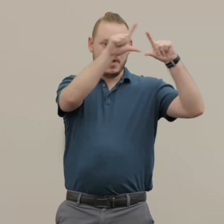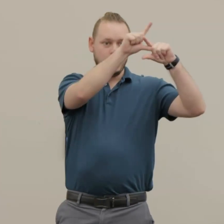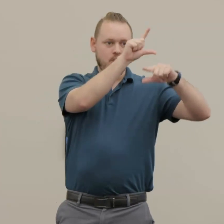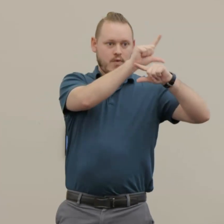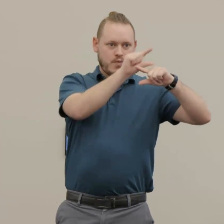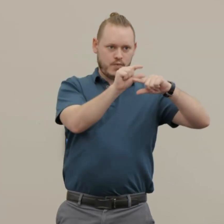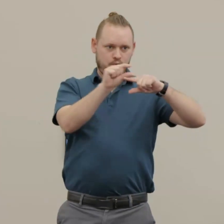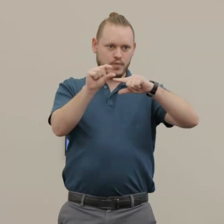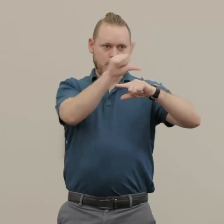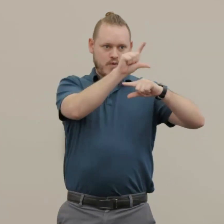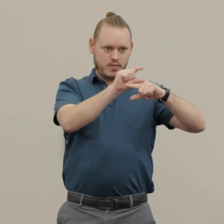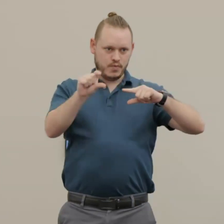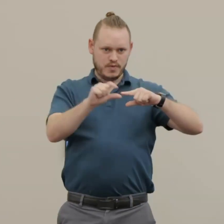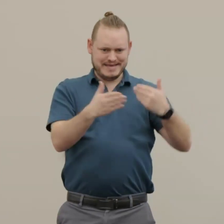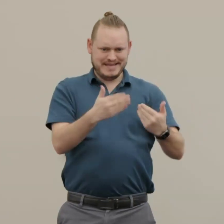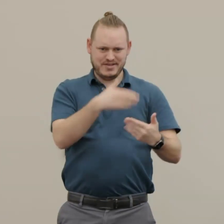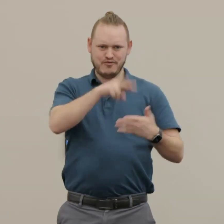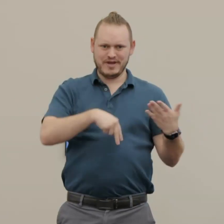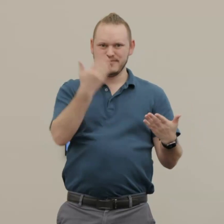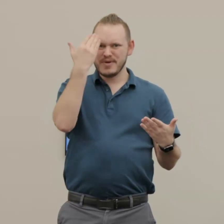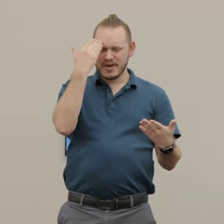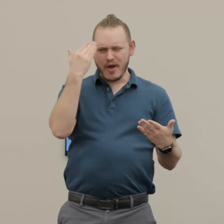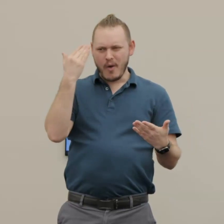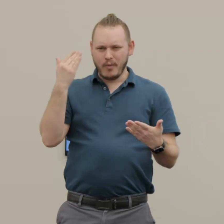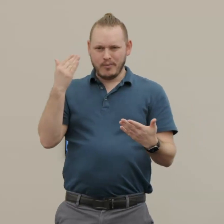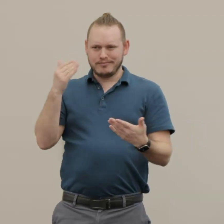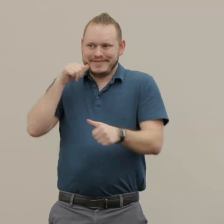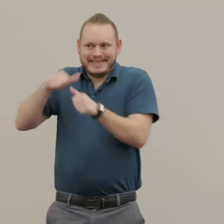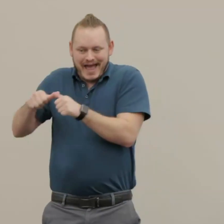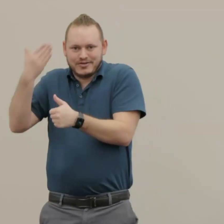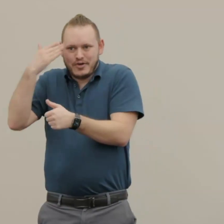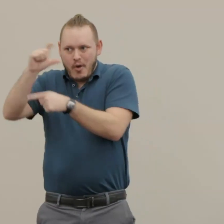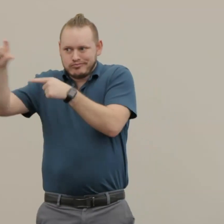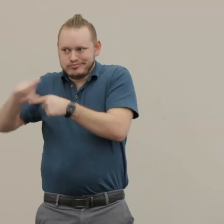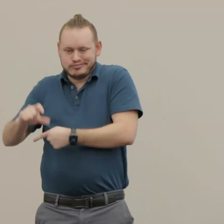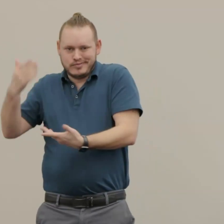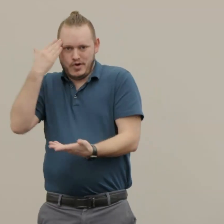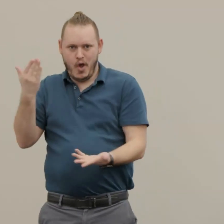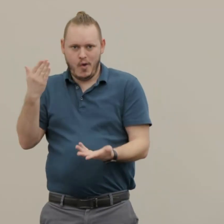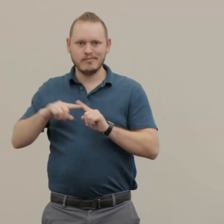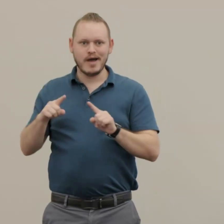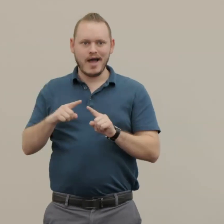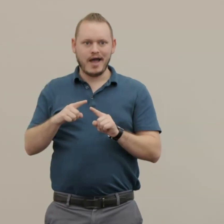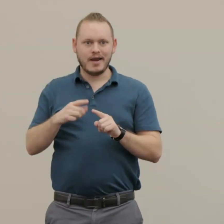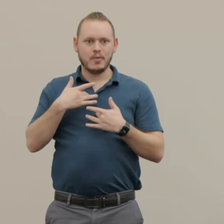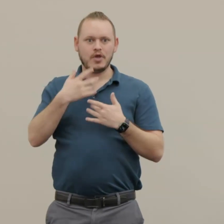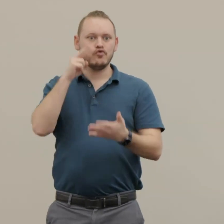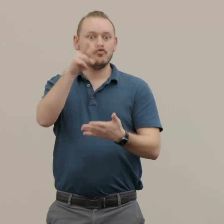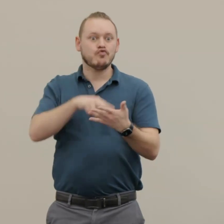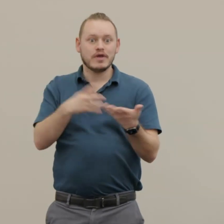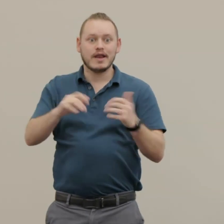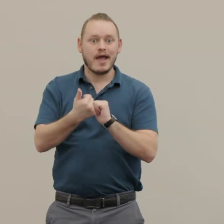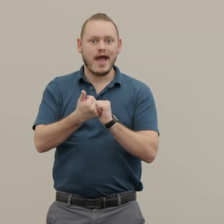Why? We know our alphabet. We know it in uppercase and lowercase. Why? Because we actually read word